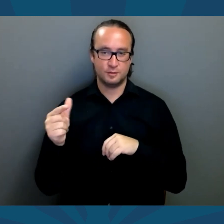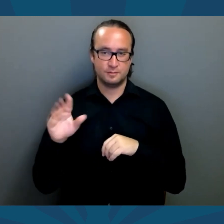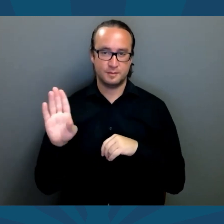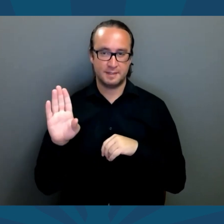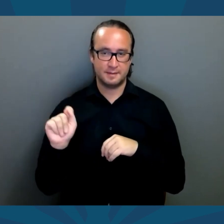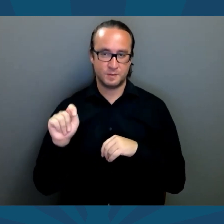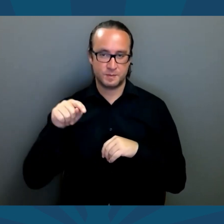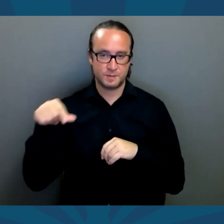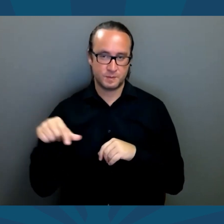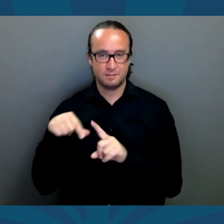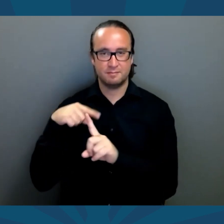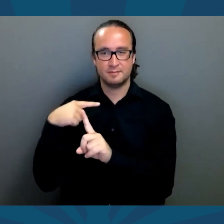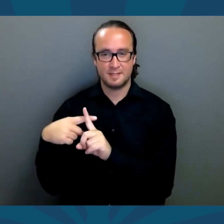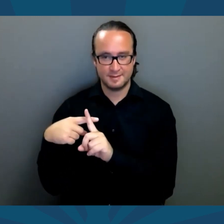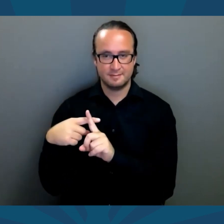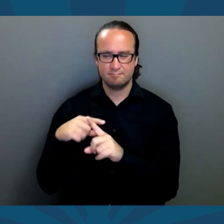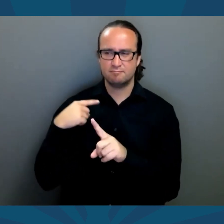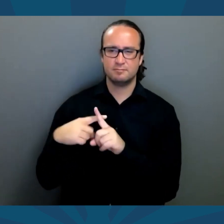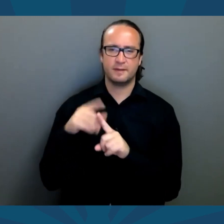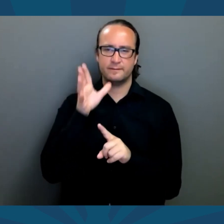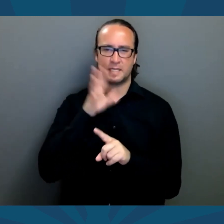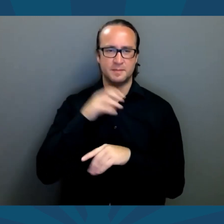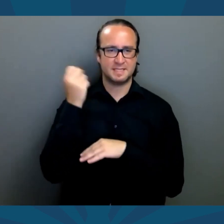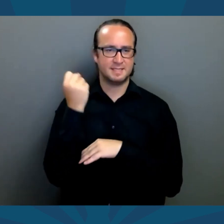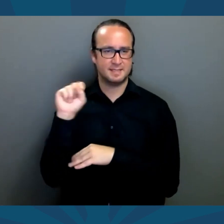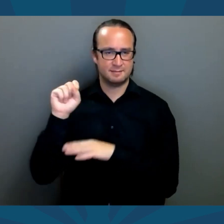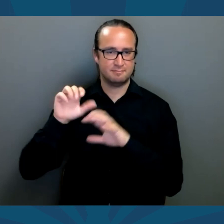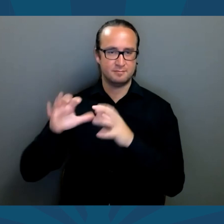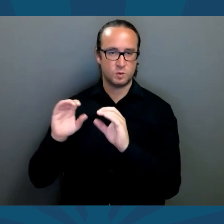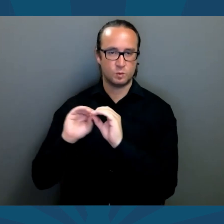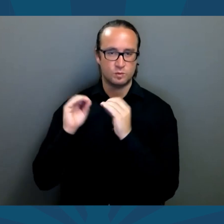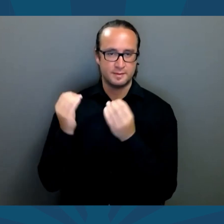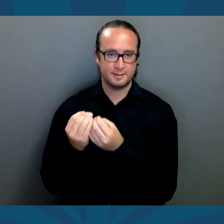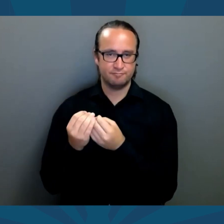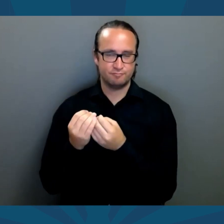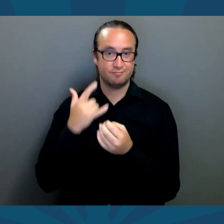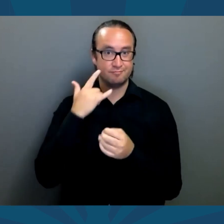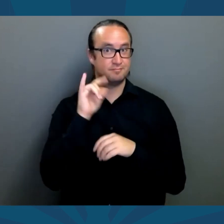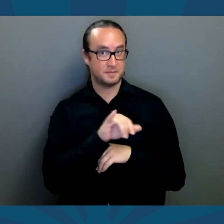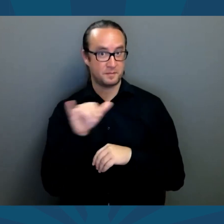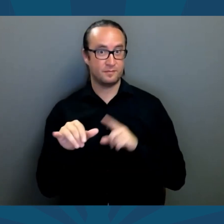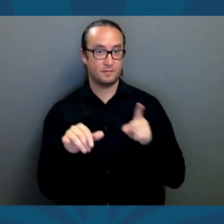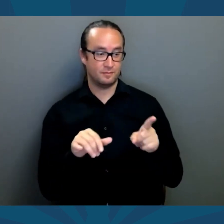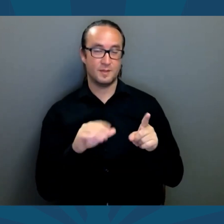Several prominent national LGBTQ plus and feminist